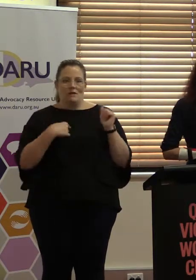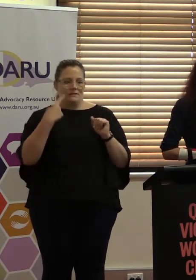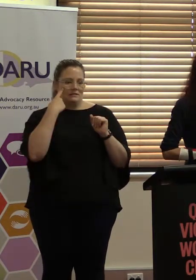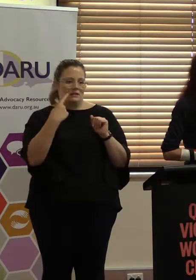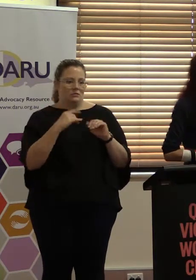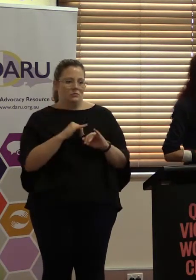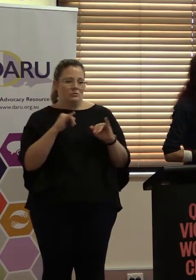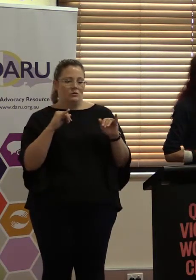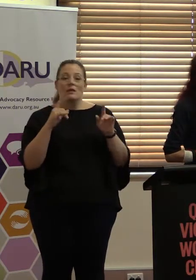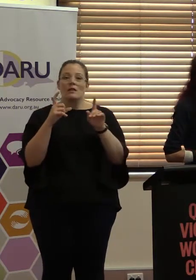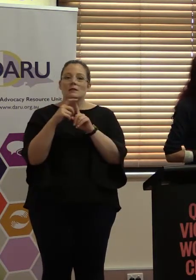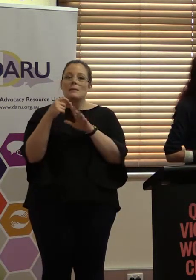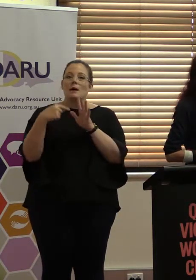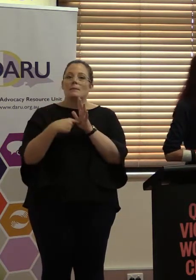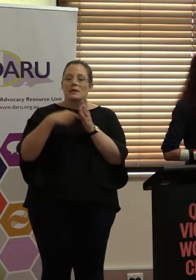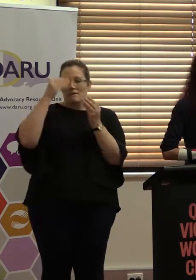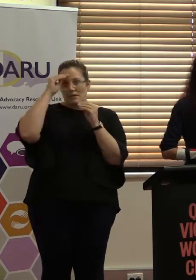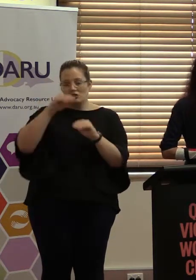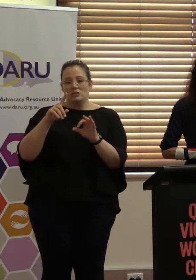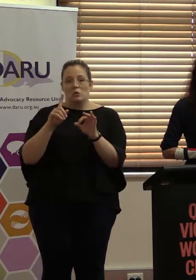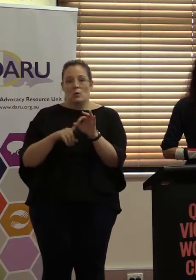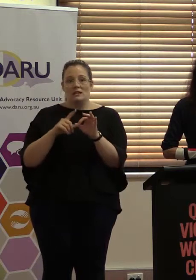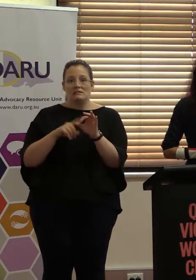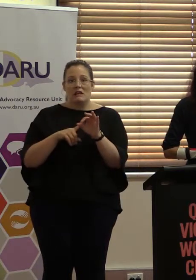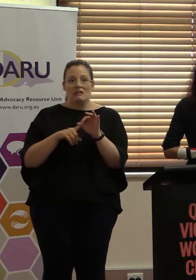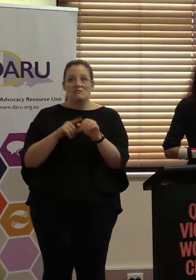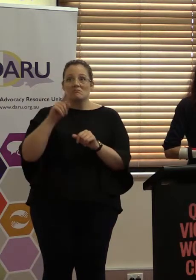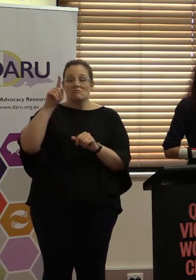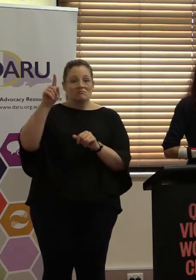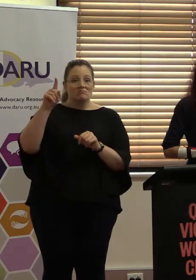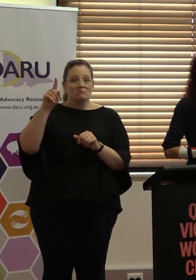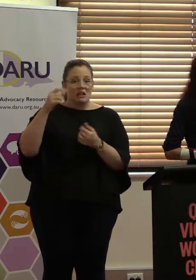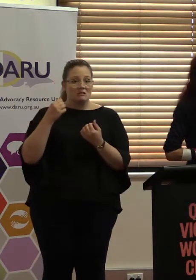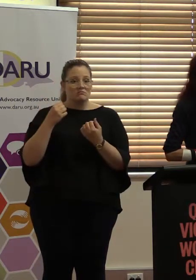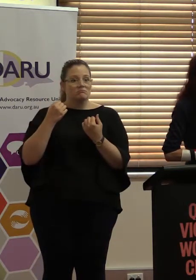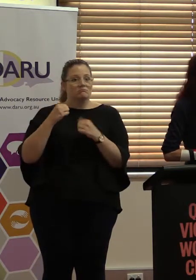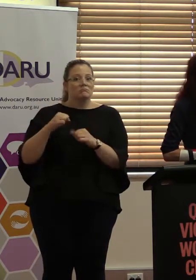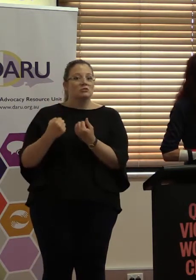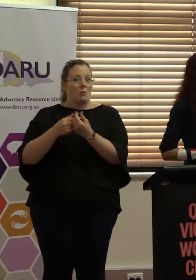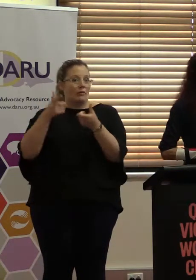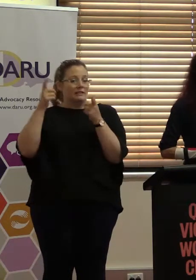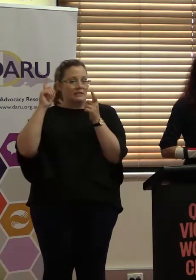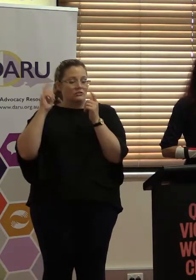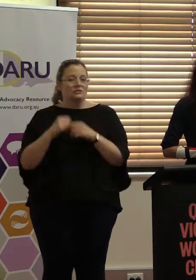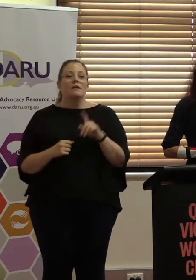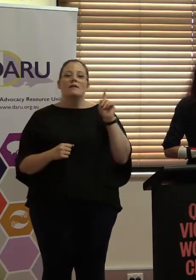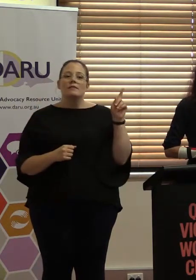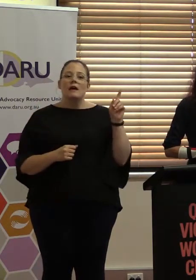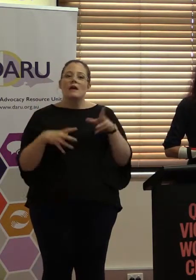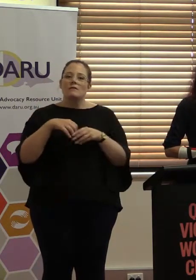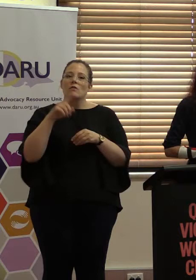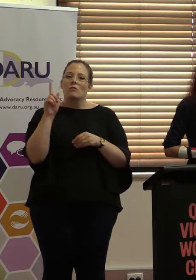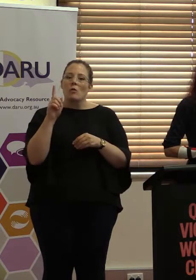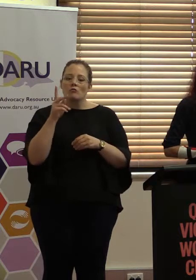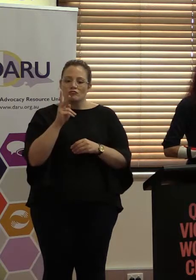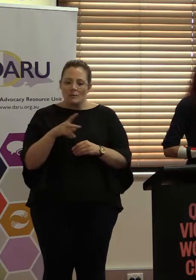Queensland are defending their position. This involved the repeated physical violence and